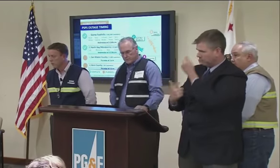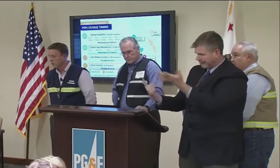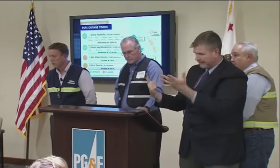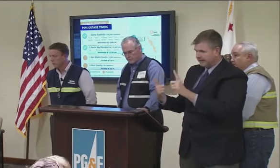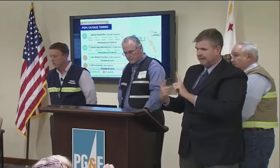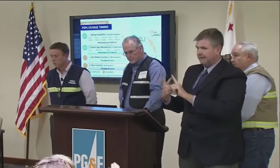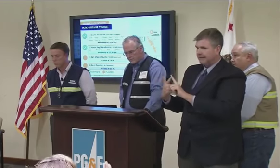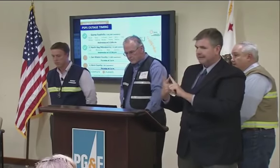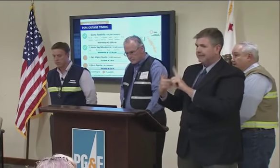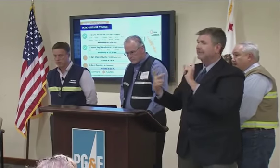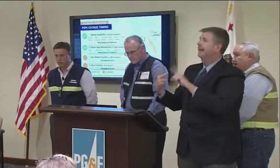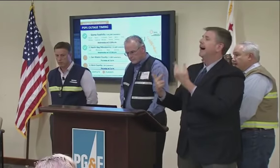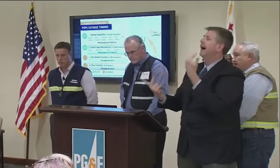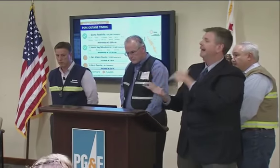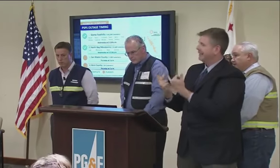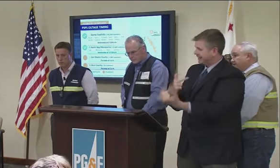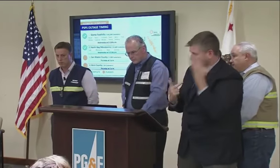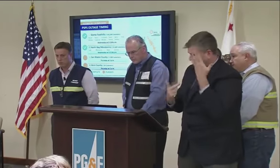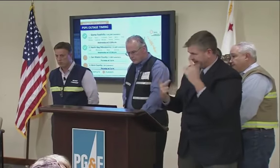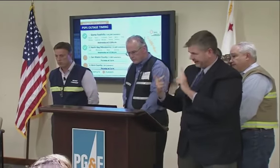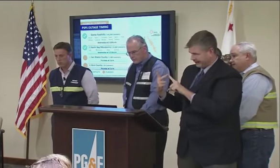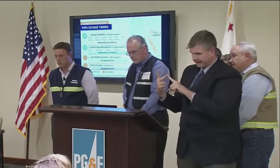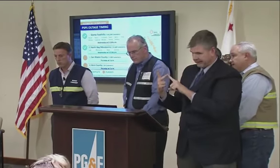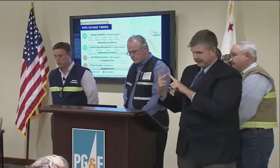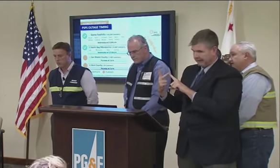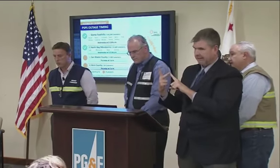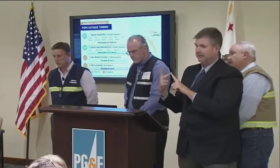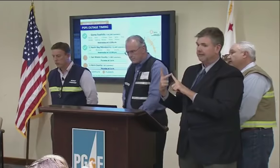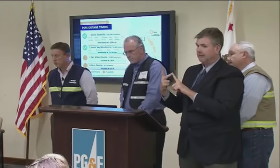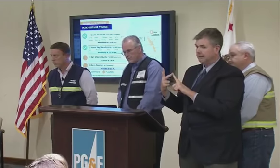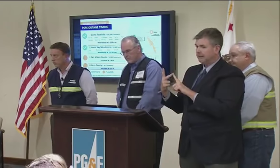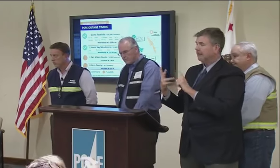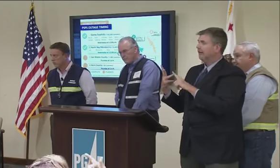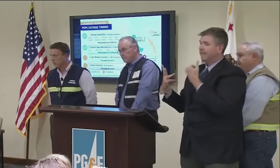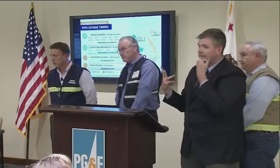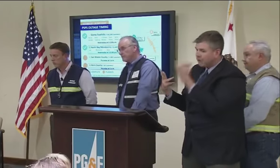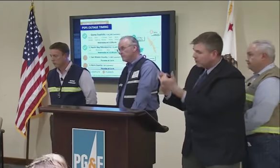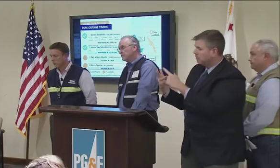So those were all being communicated via phone, via text, and via email.